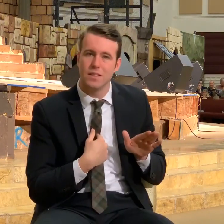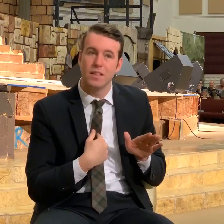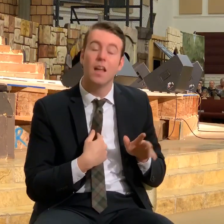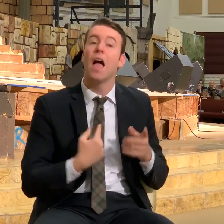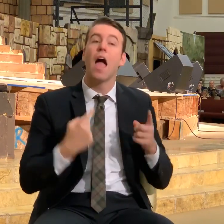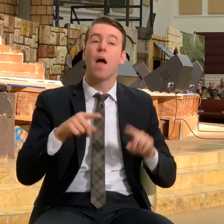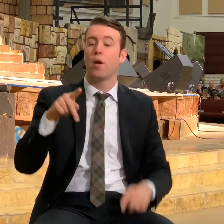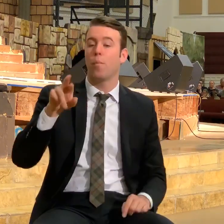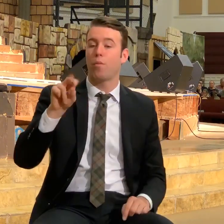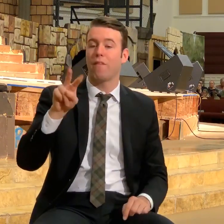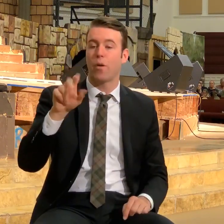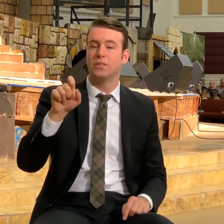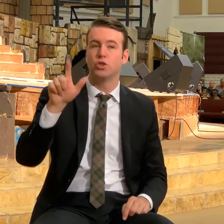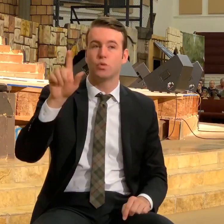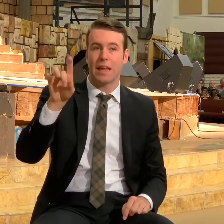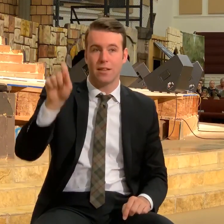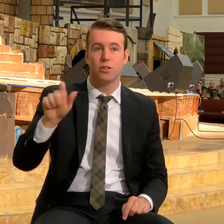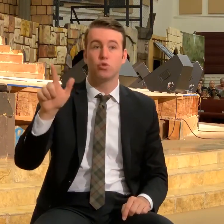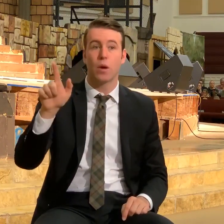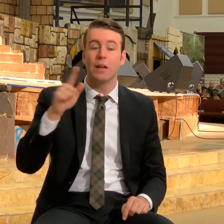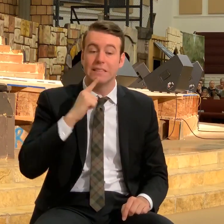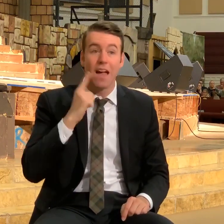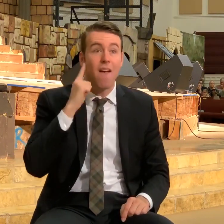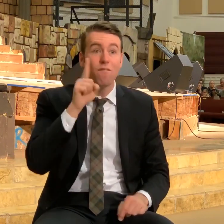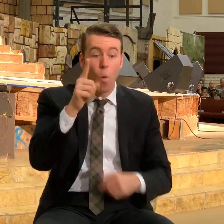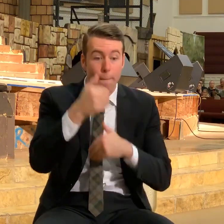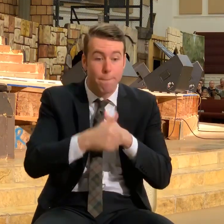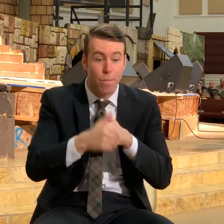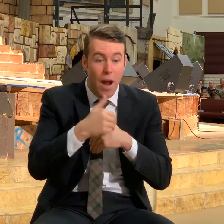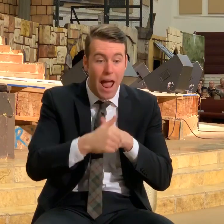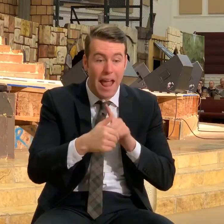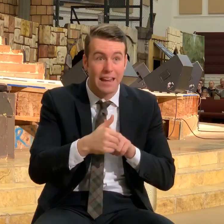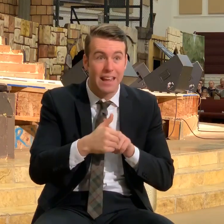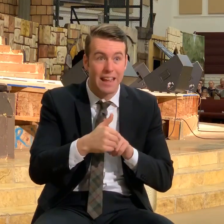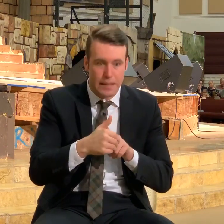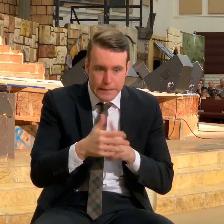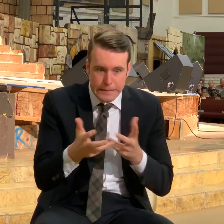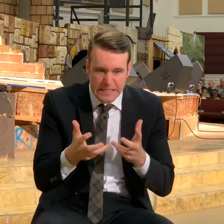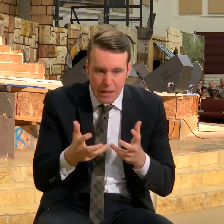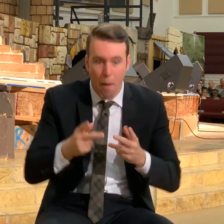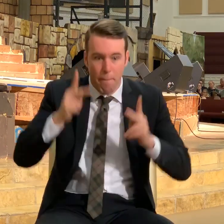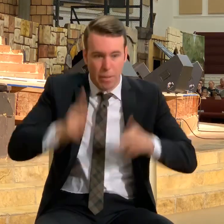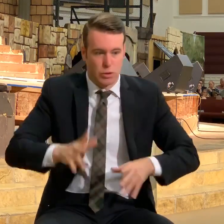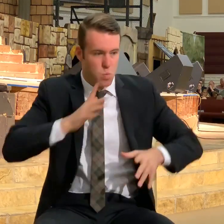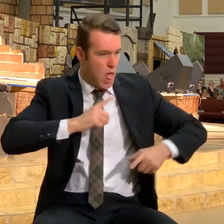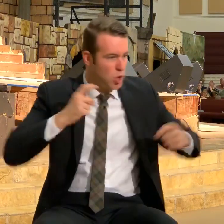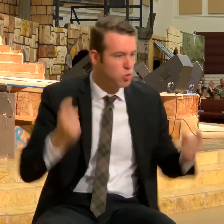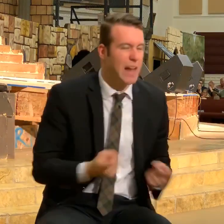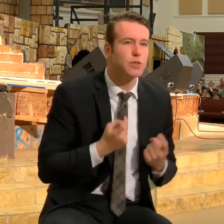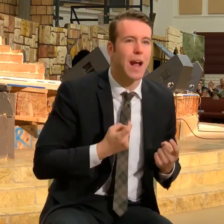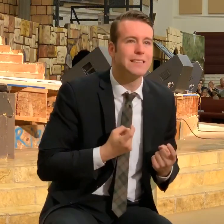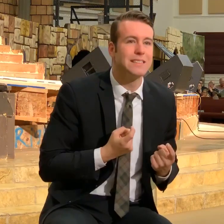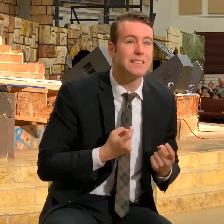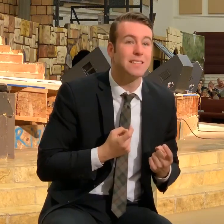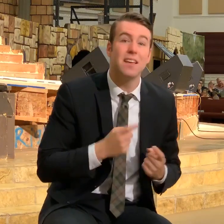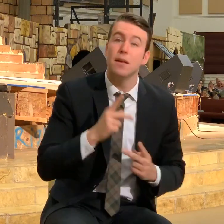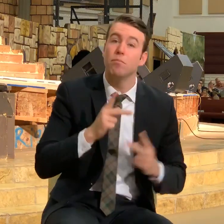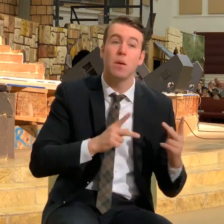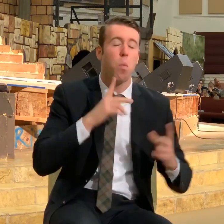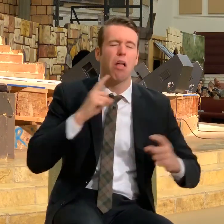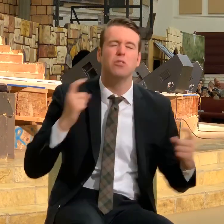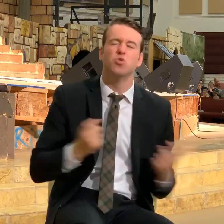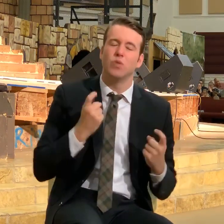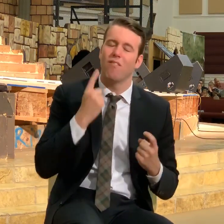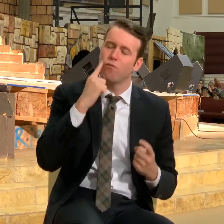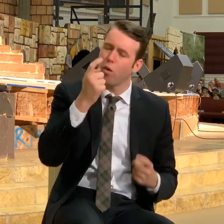Proverbs 28:21 refers to this. It says, for a piece of bread, that man will transgress. There are people that will transgress for just a little taste